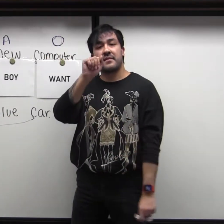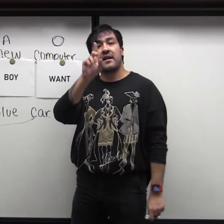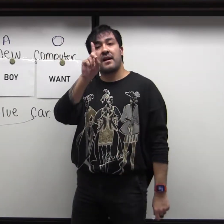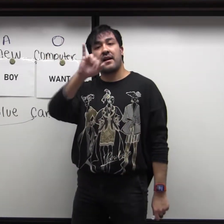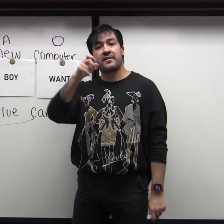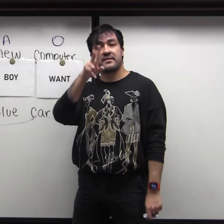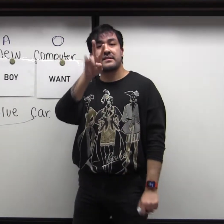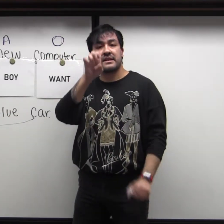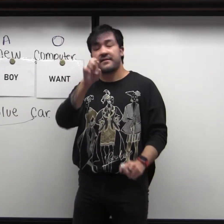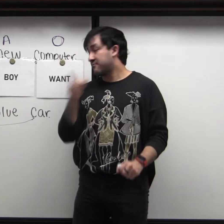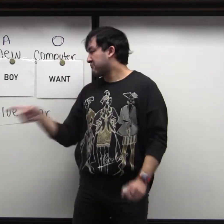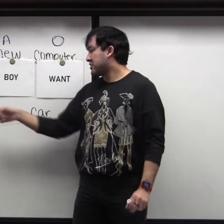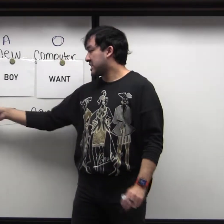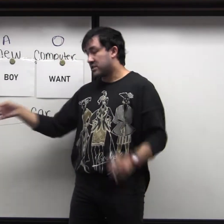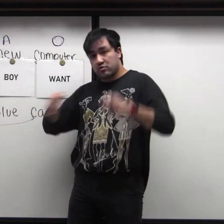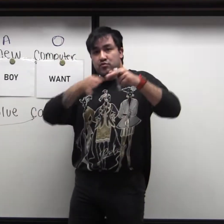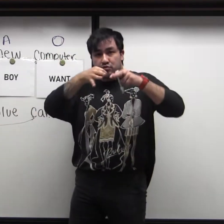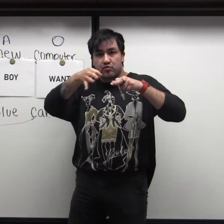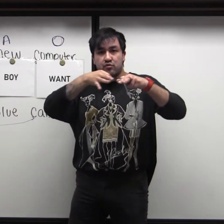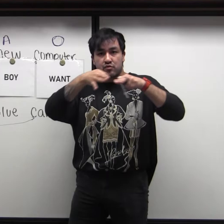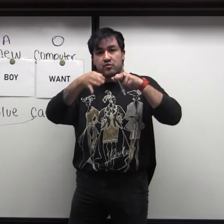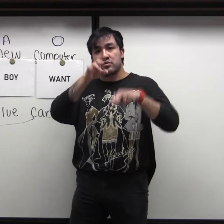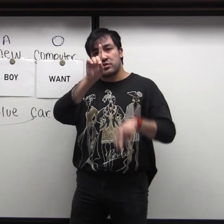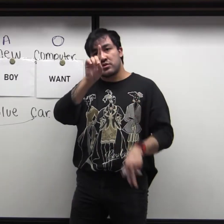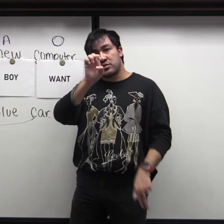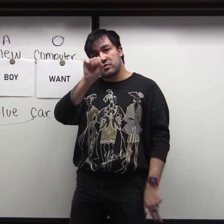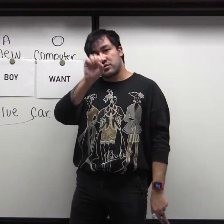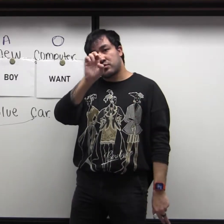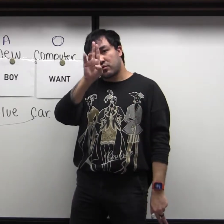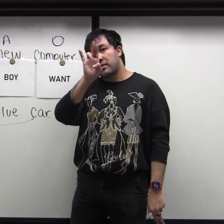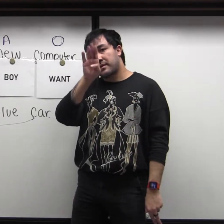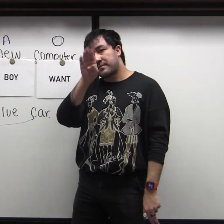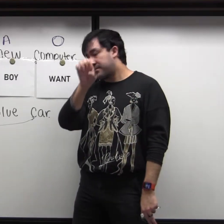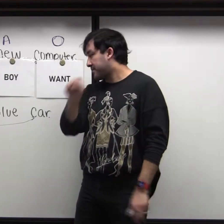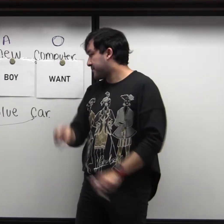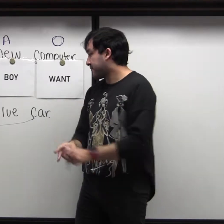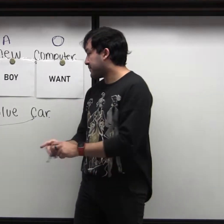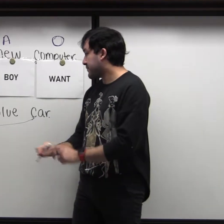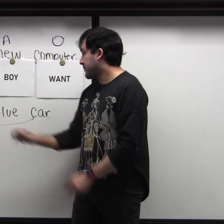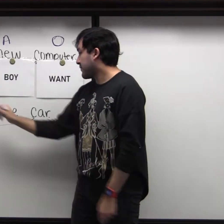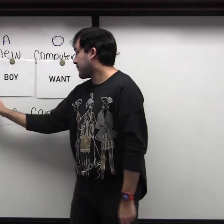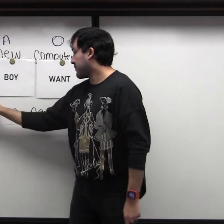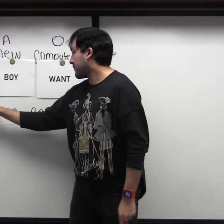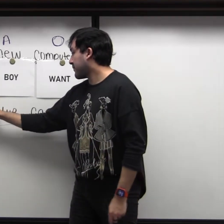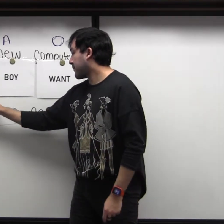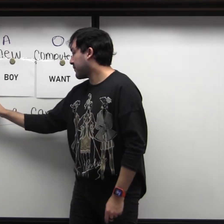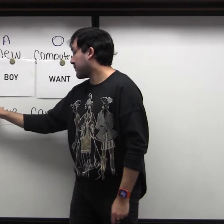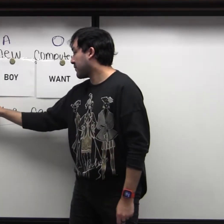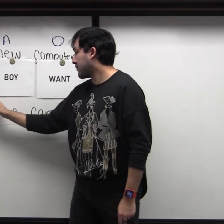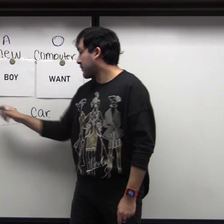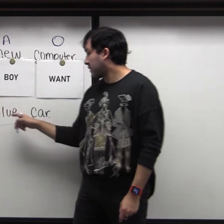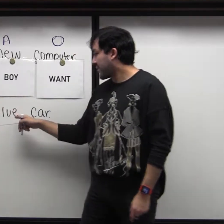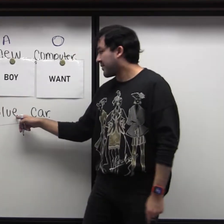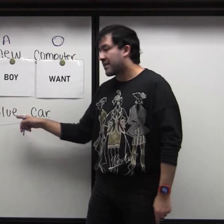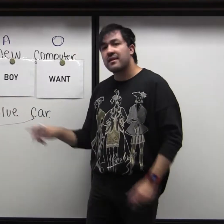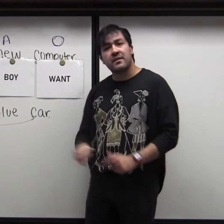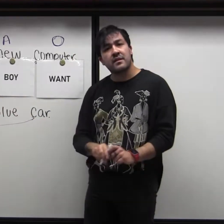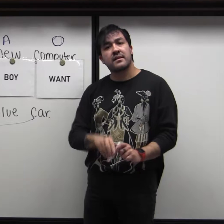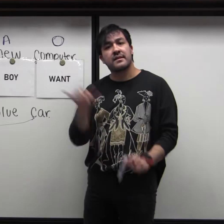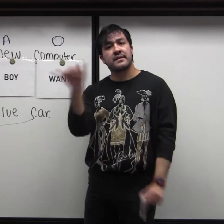Old in this sentence is our adjective. It describes something about the object. So let's go ahead and put our A. And